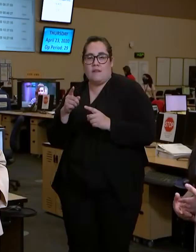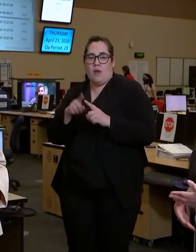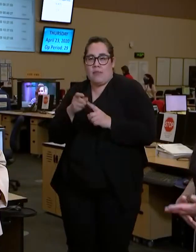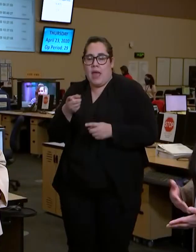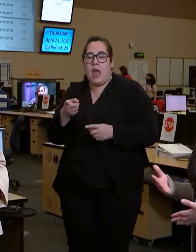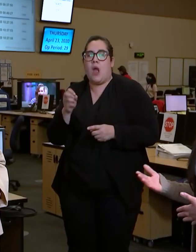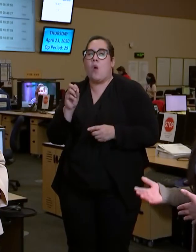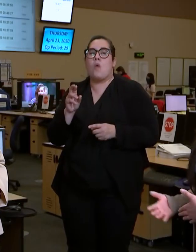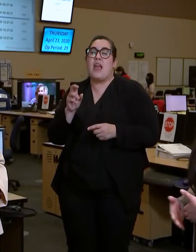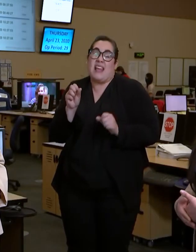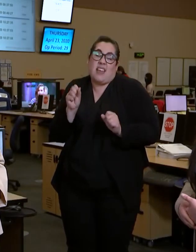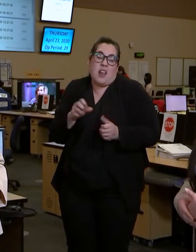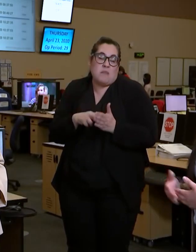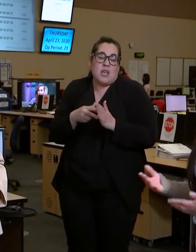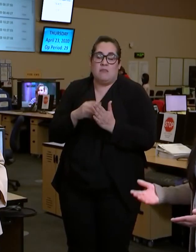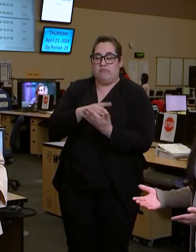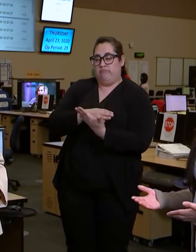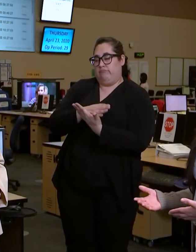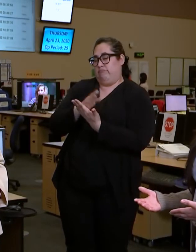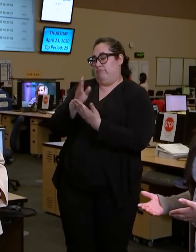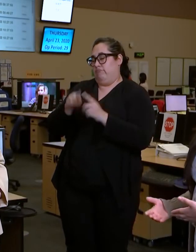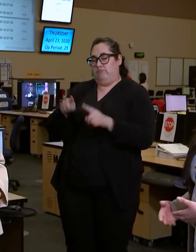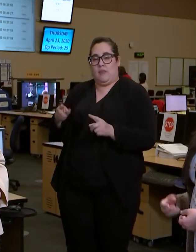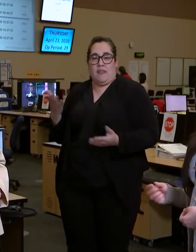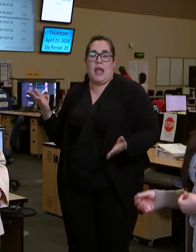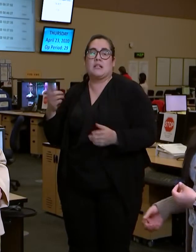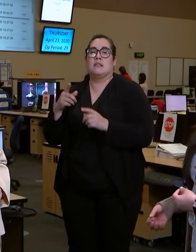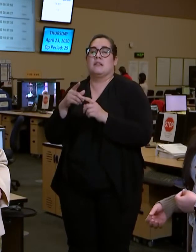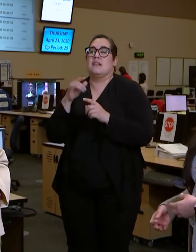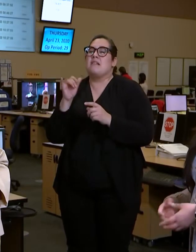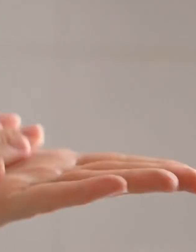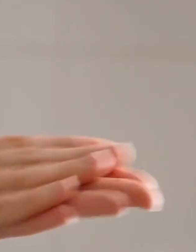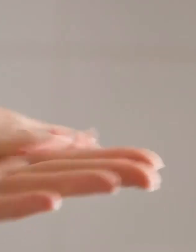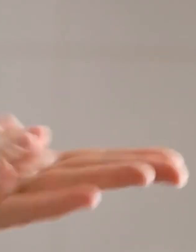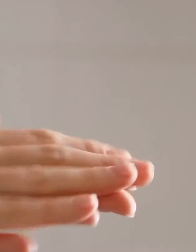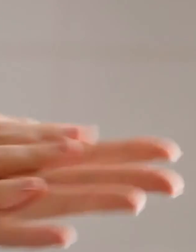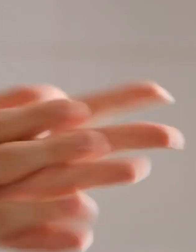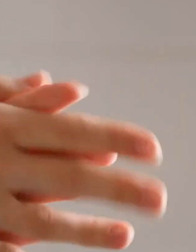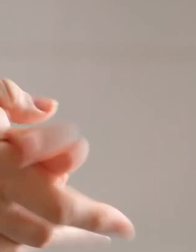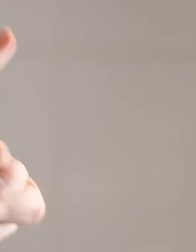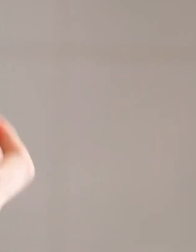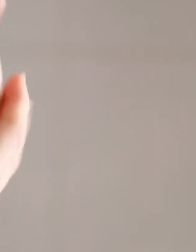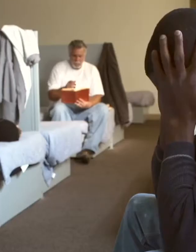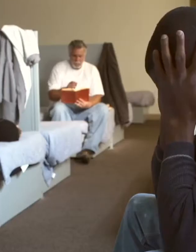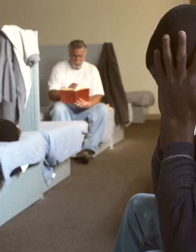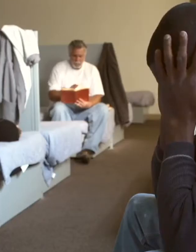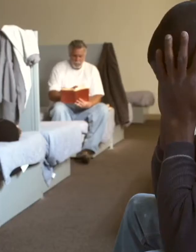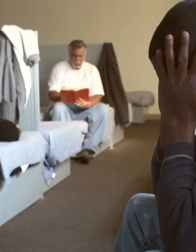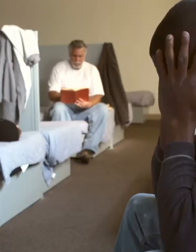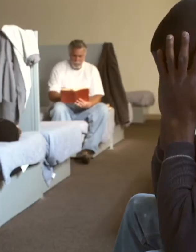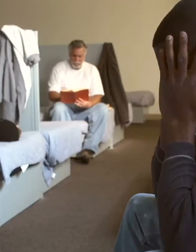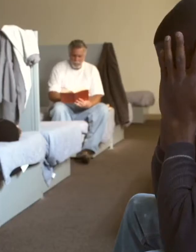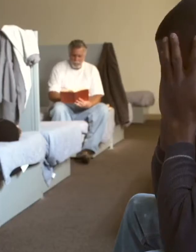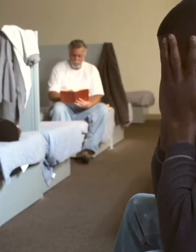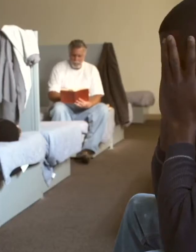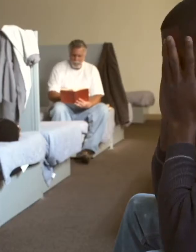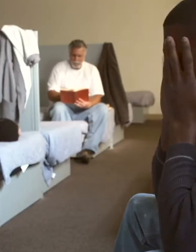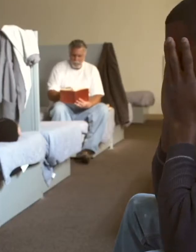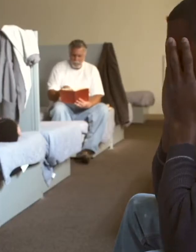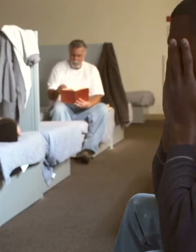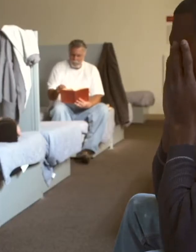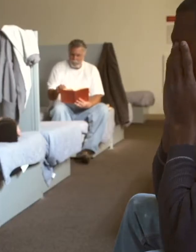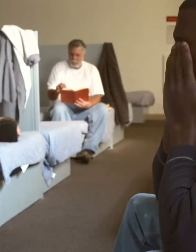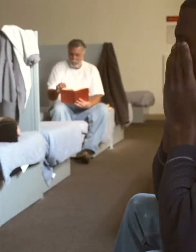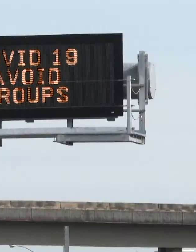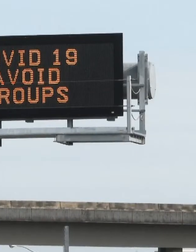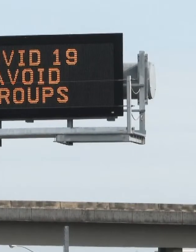communicated? So it could mean a variety of things, from something as small as hand sanitizer to something as large as a homeless